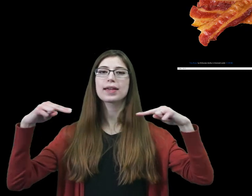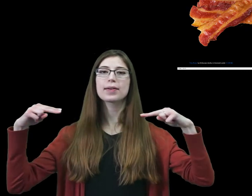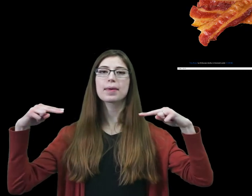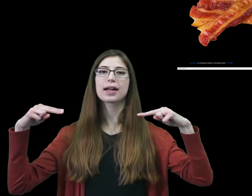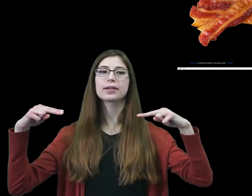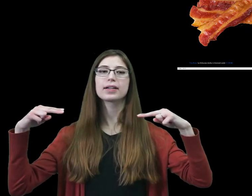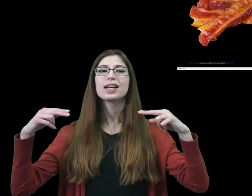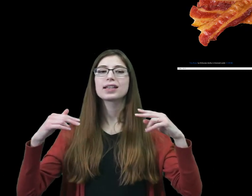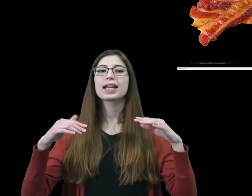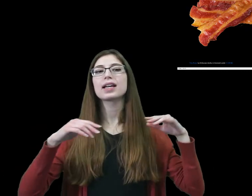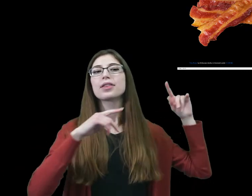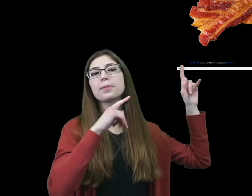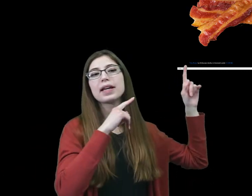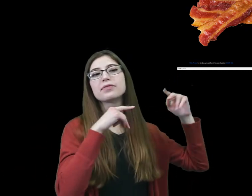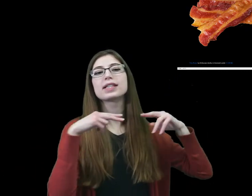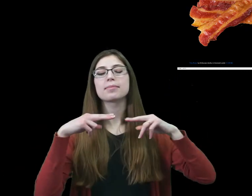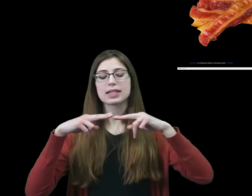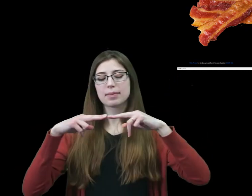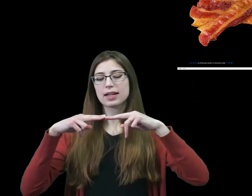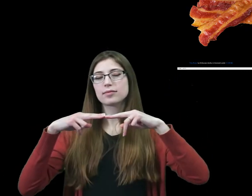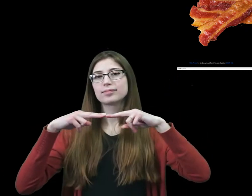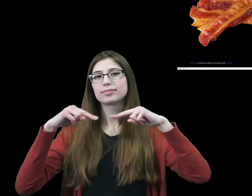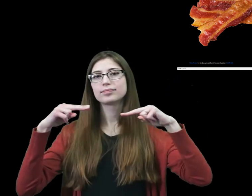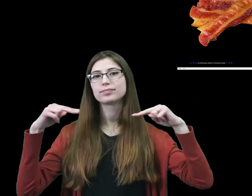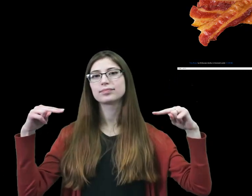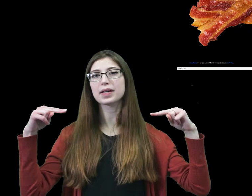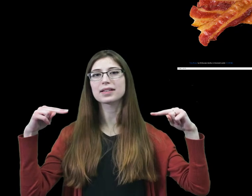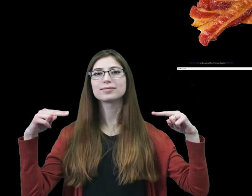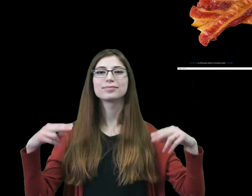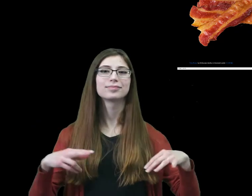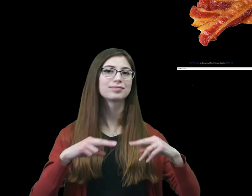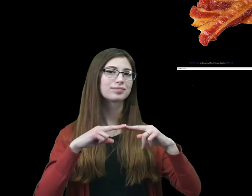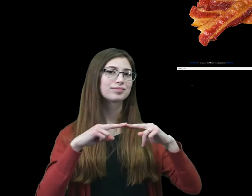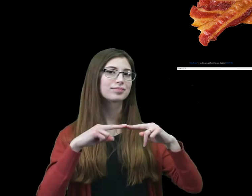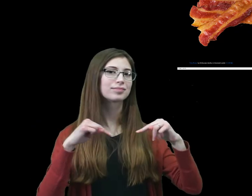wavy pattern like the waves in a piece of bacon. Bacon.